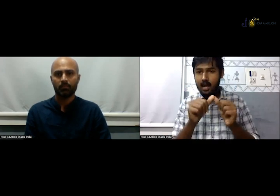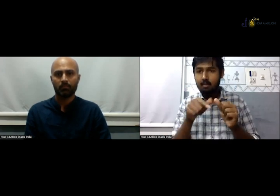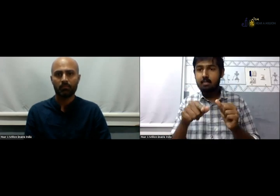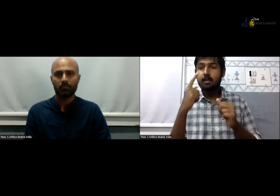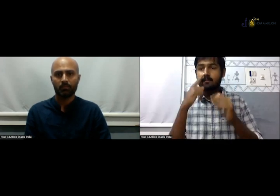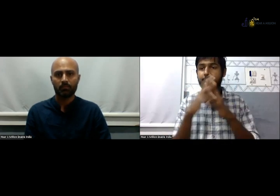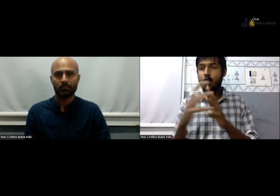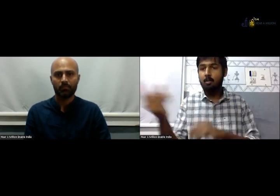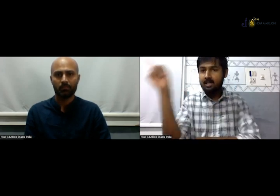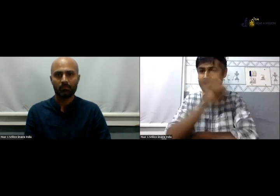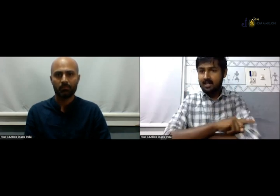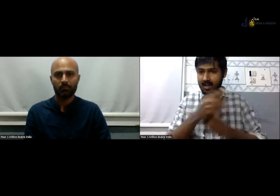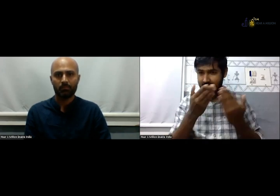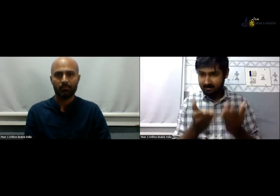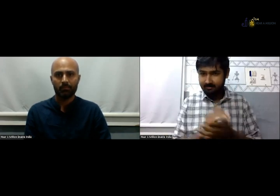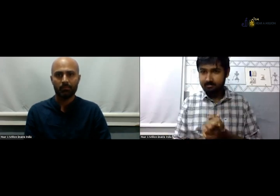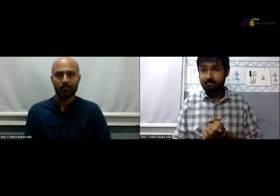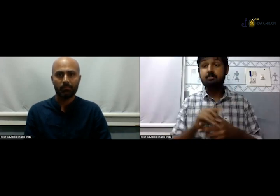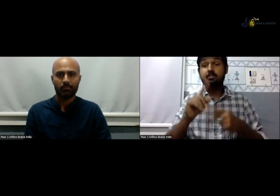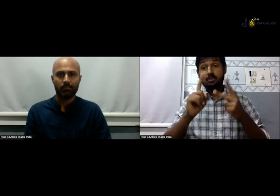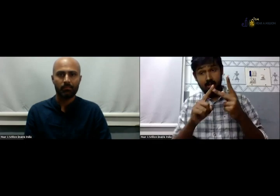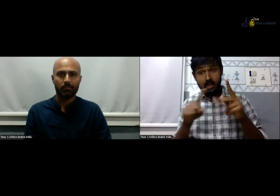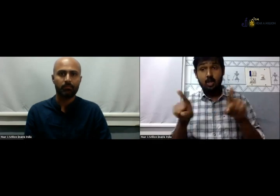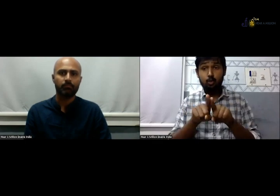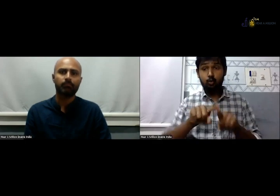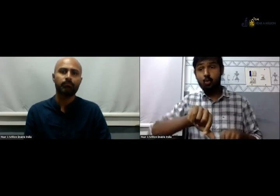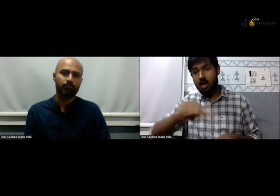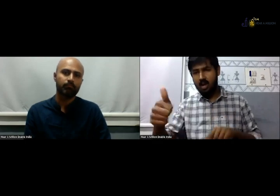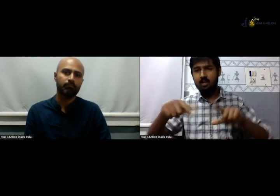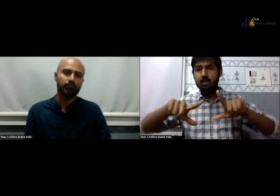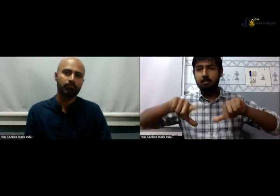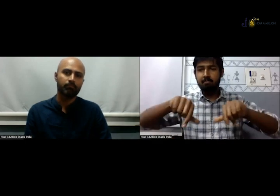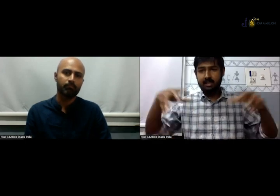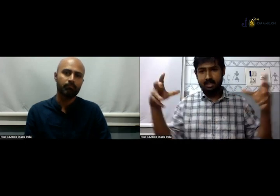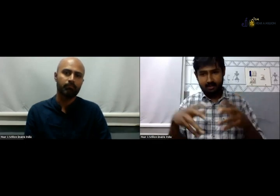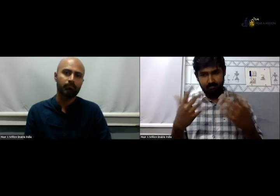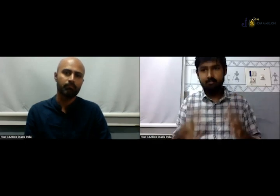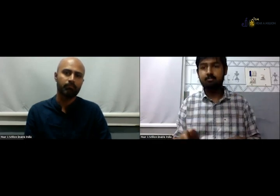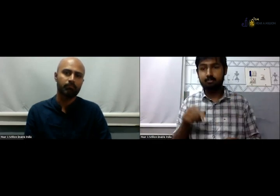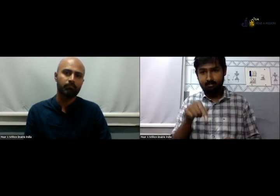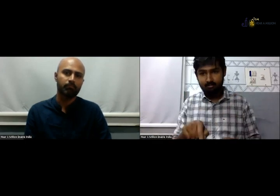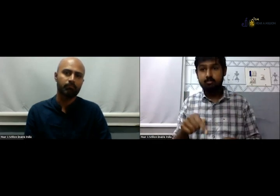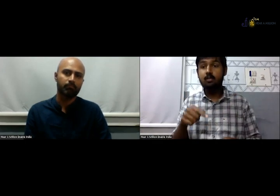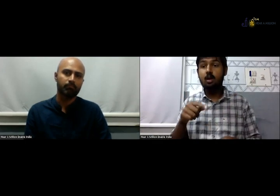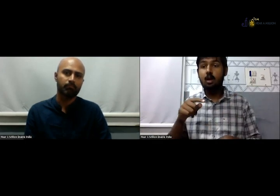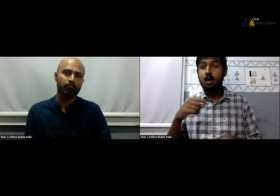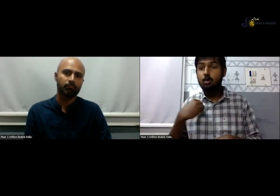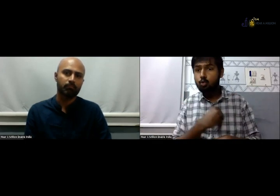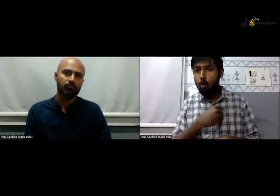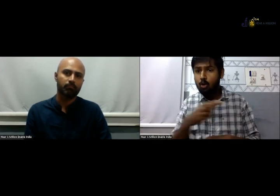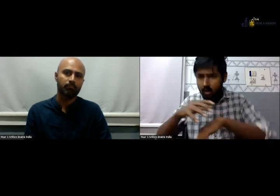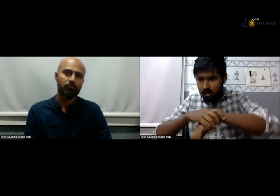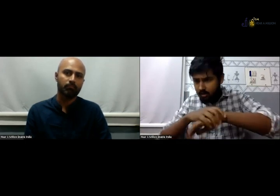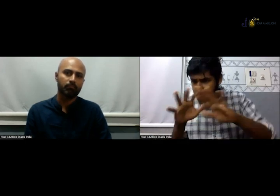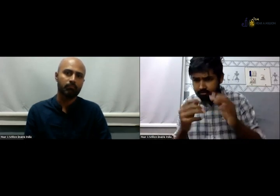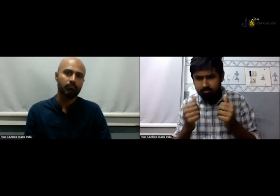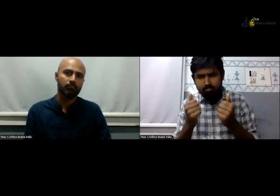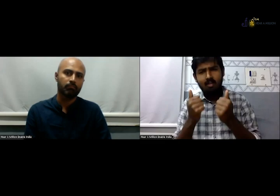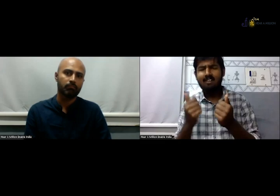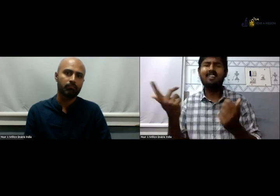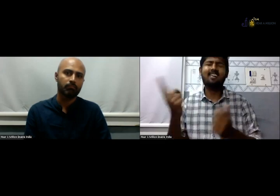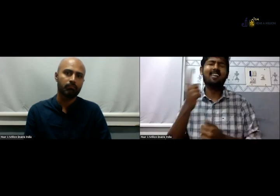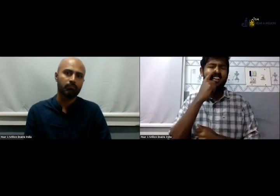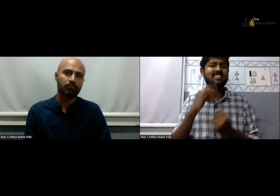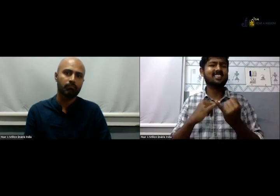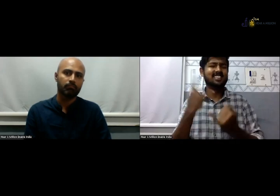there in Vadodara. They were invited on 2nd April on the occasion of Women's Day program. So yes, they were